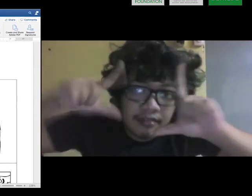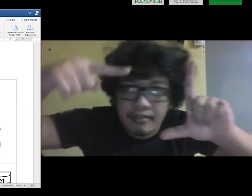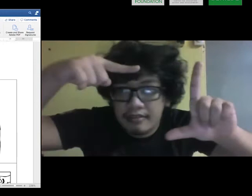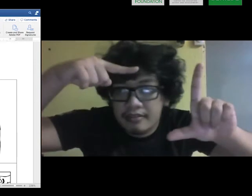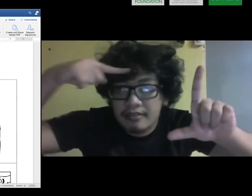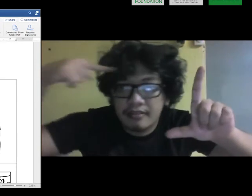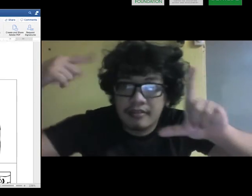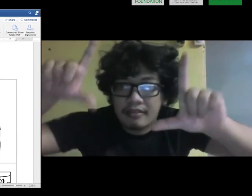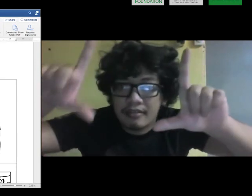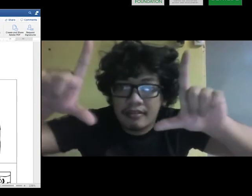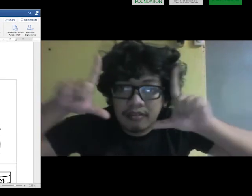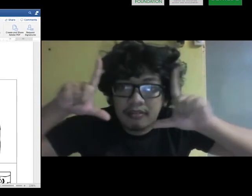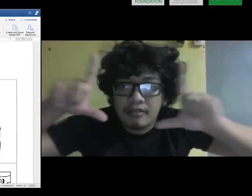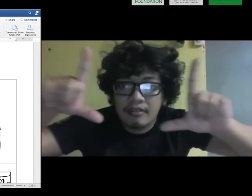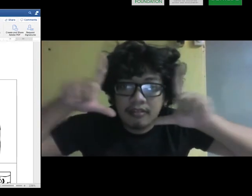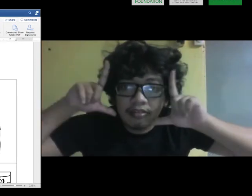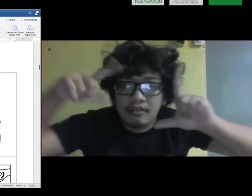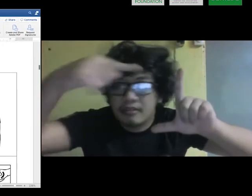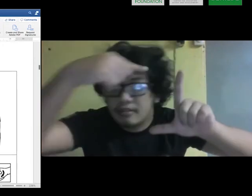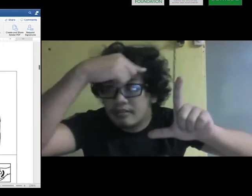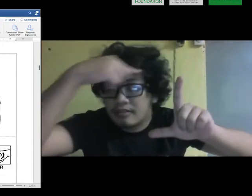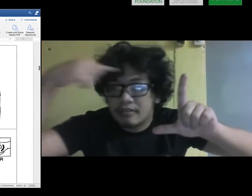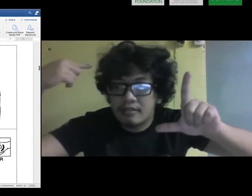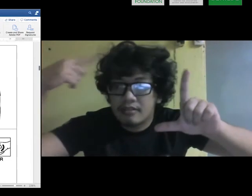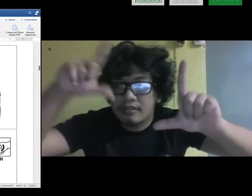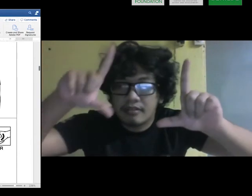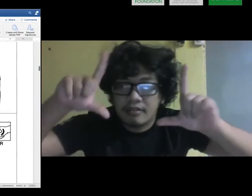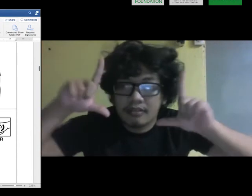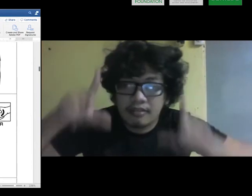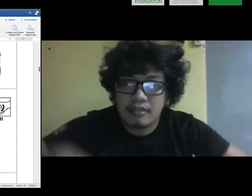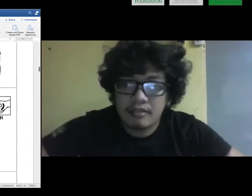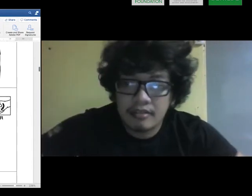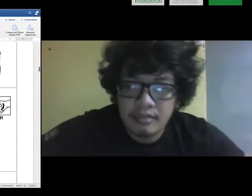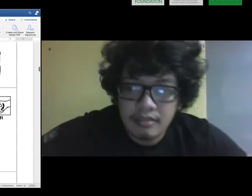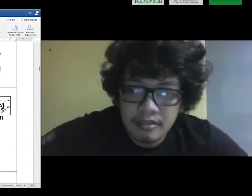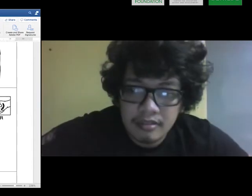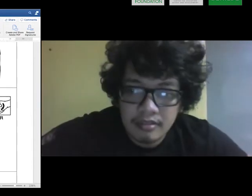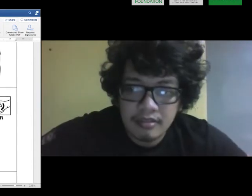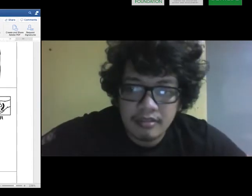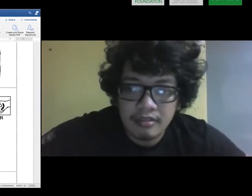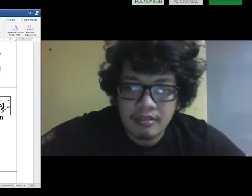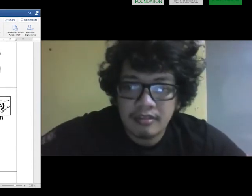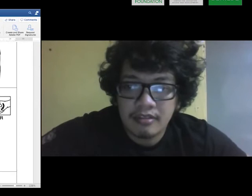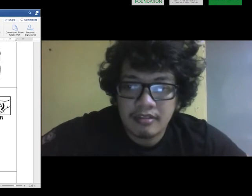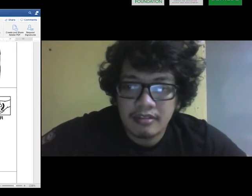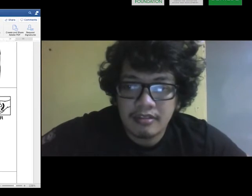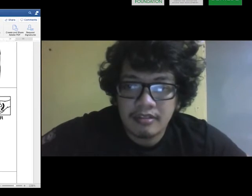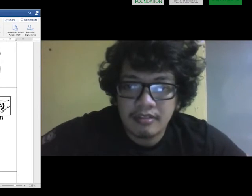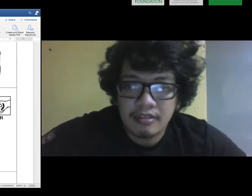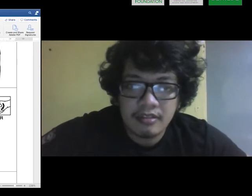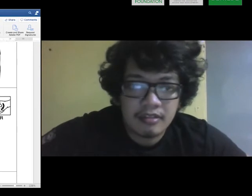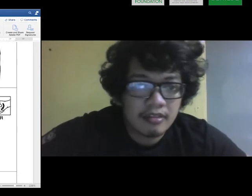about brown? you want to zoom in black just to double check the hand. Okay, brown.